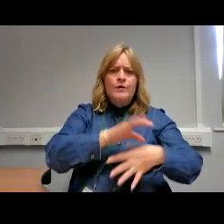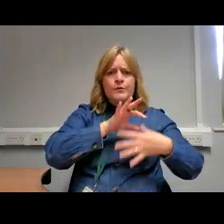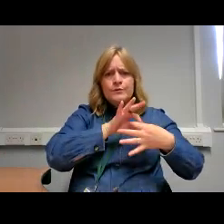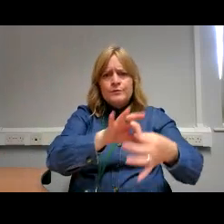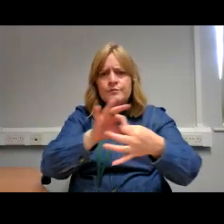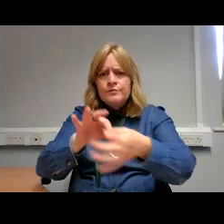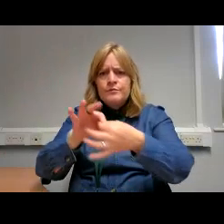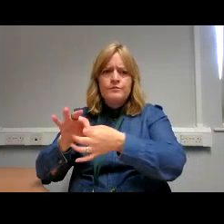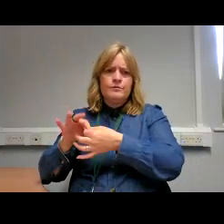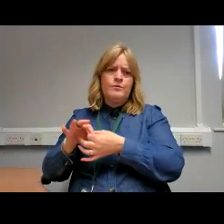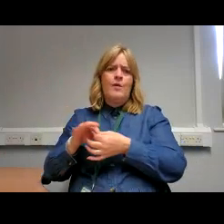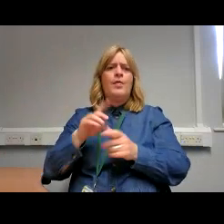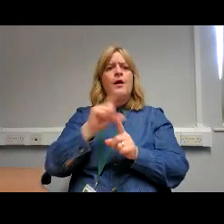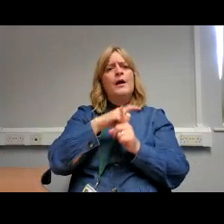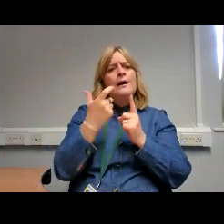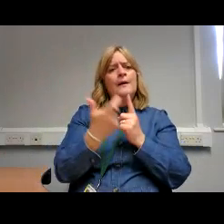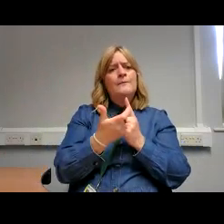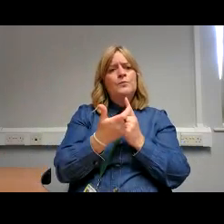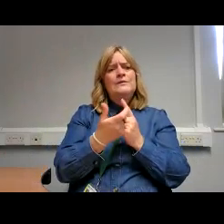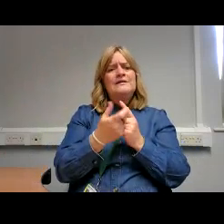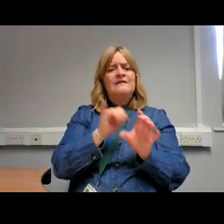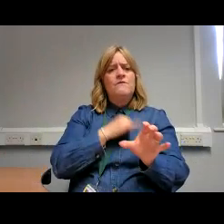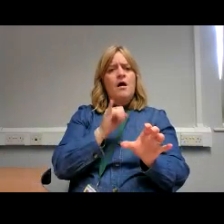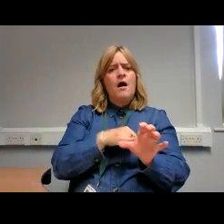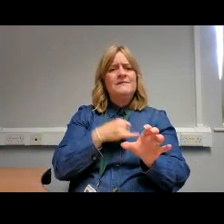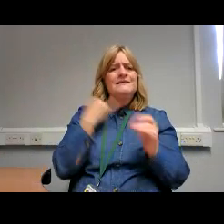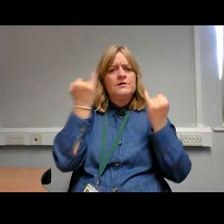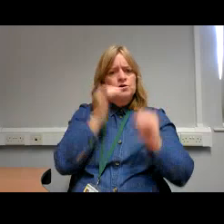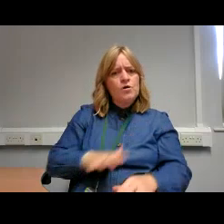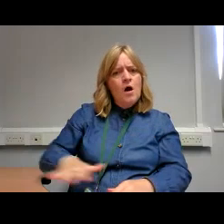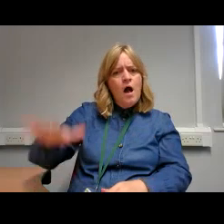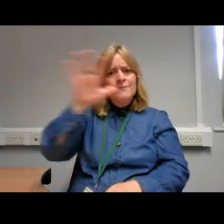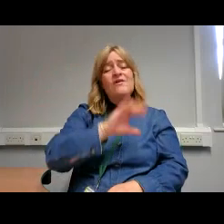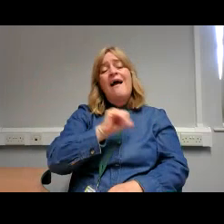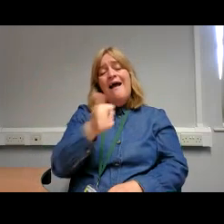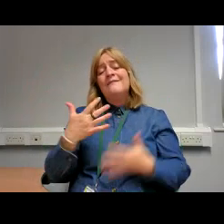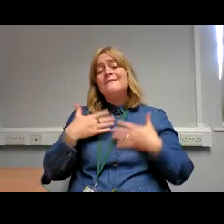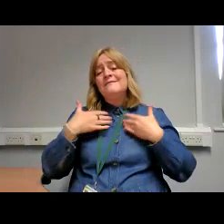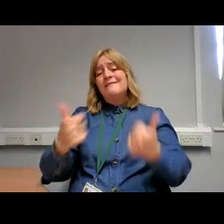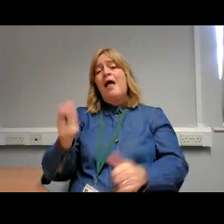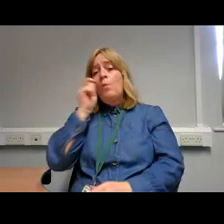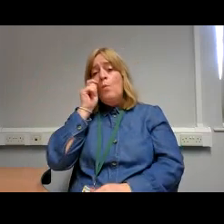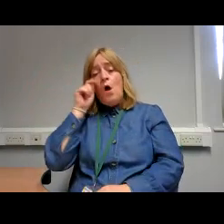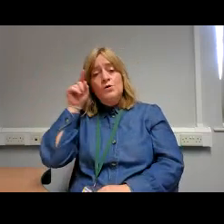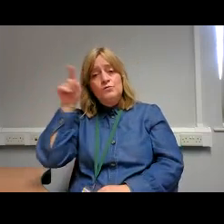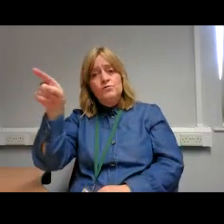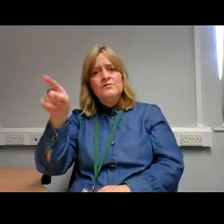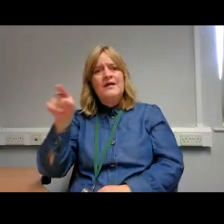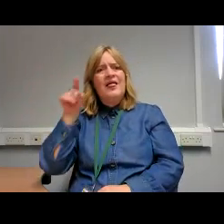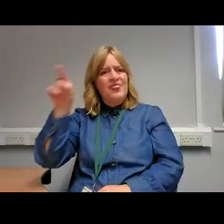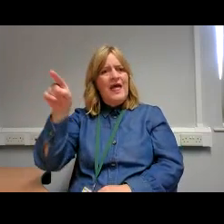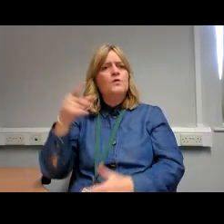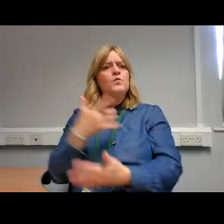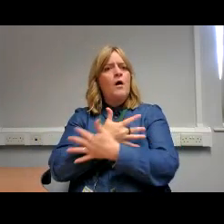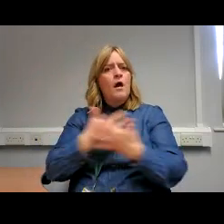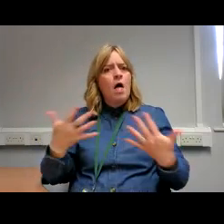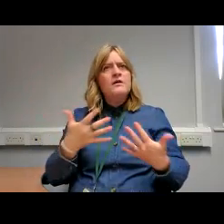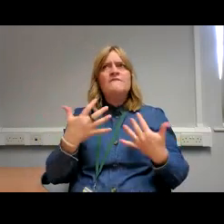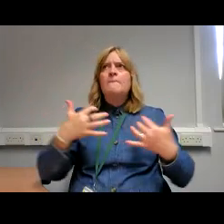Pharmacy Derbyshire, who represent the pharmacy contractors, and Health Watch, who do a lot of public and patient